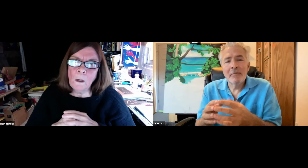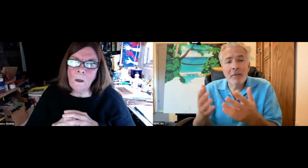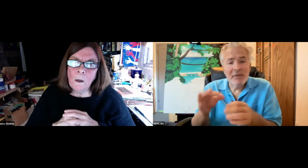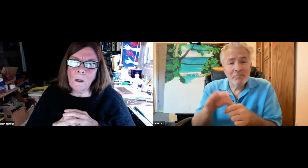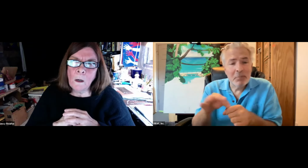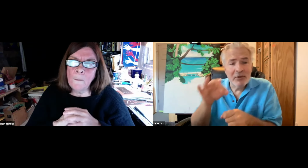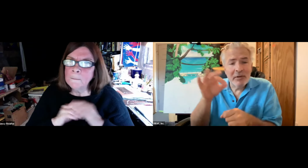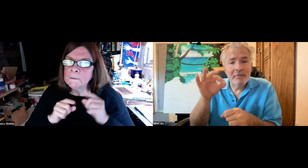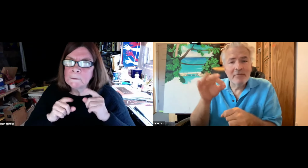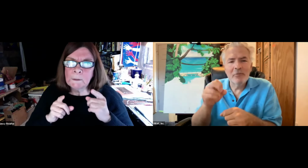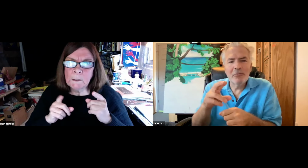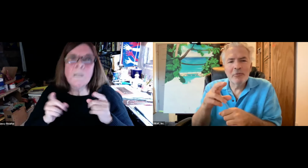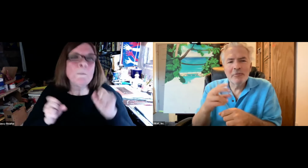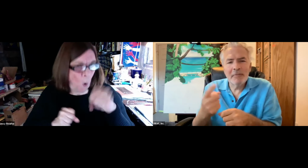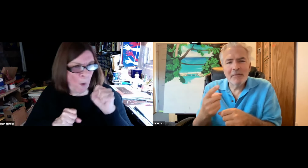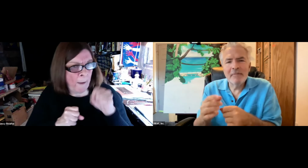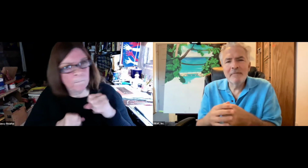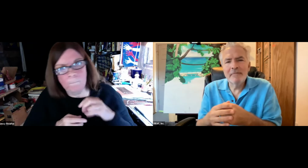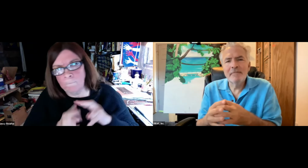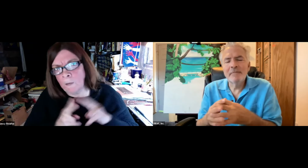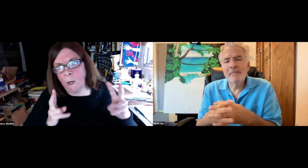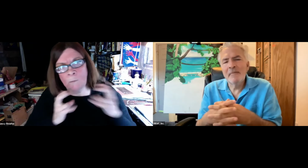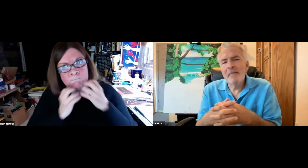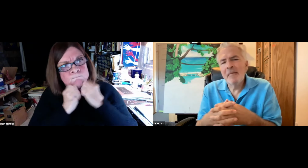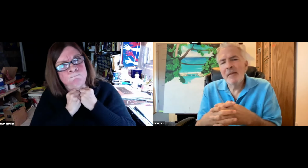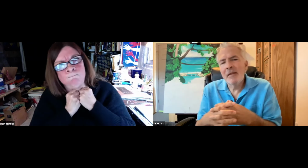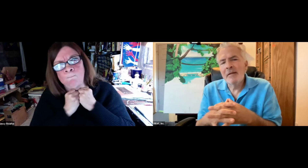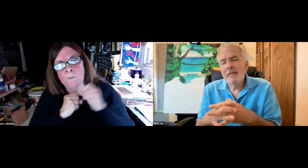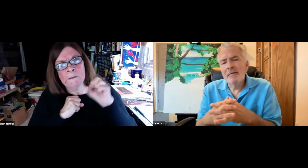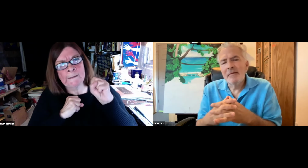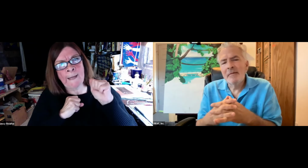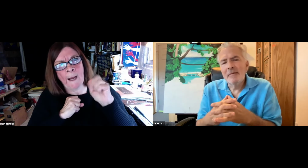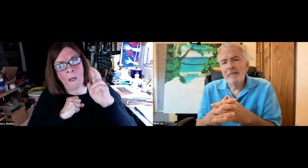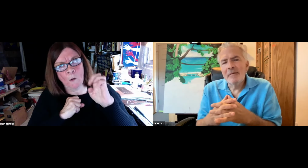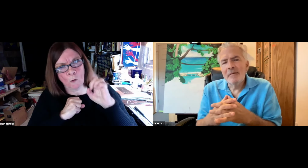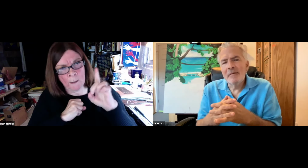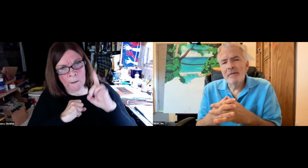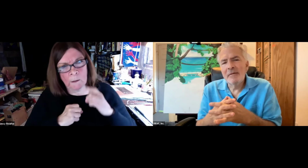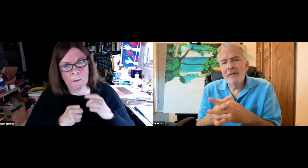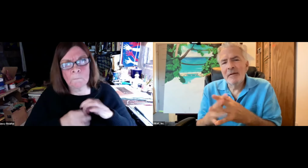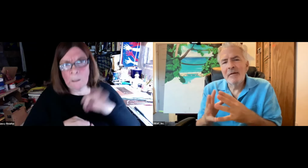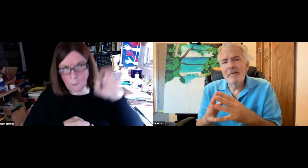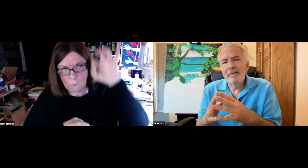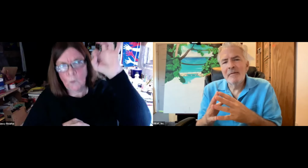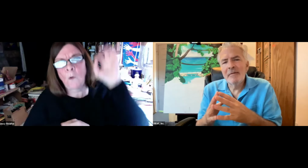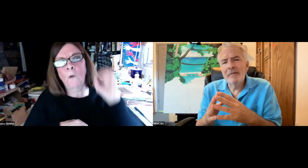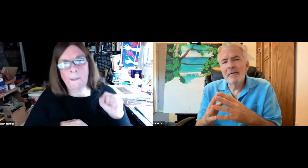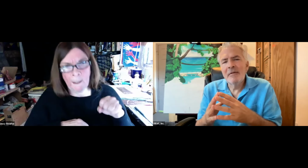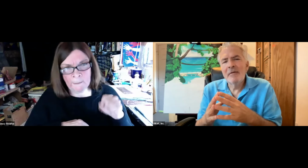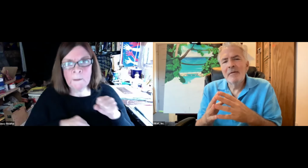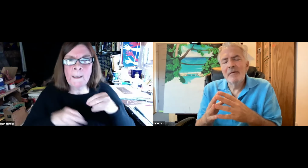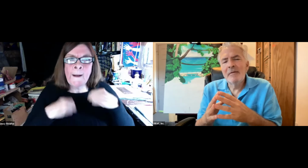a particular meaning. Like spirituals or? Yes, yes, Tony.